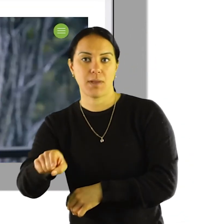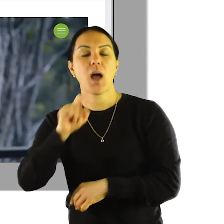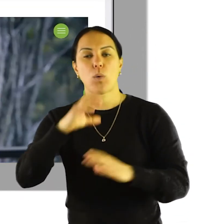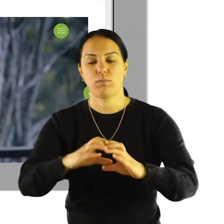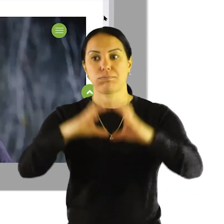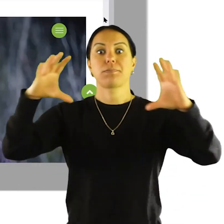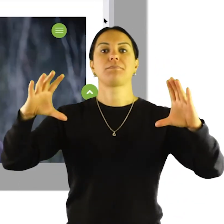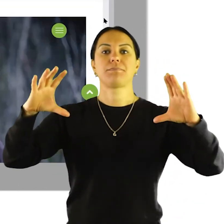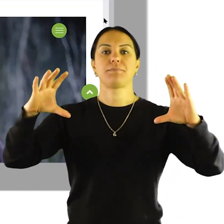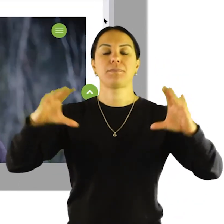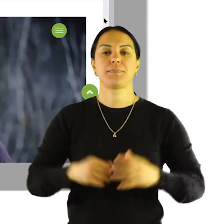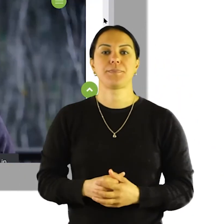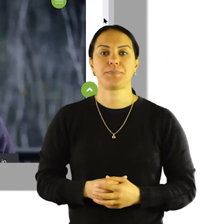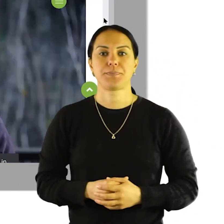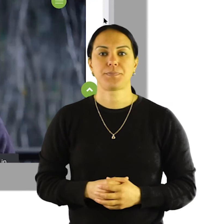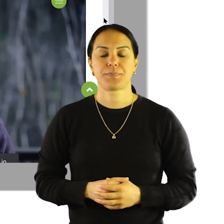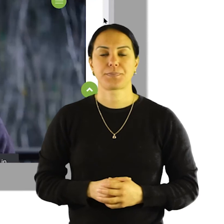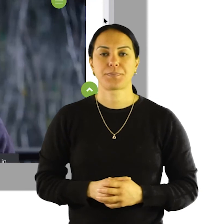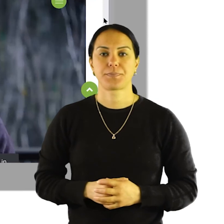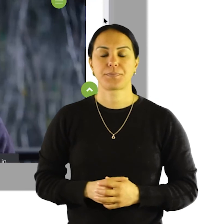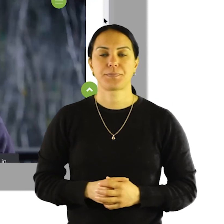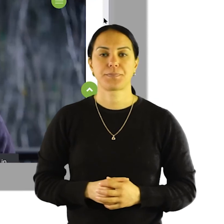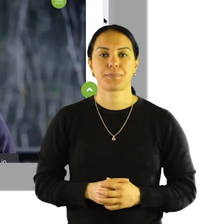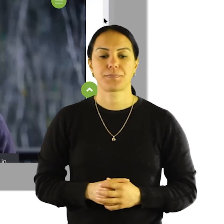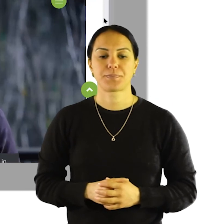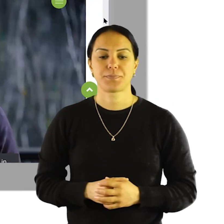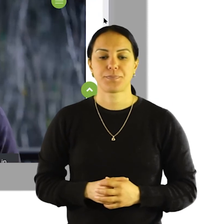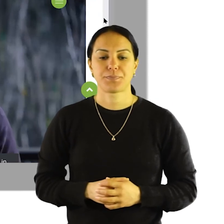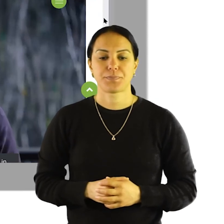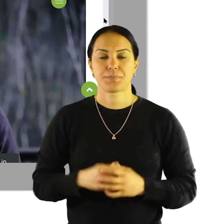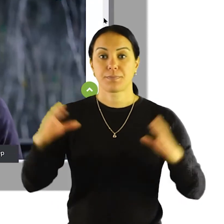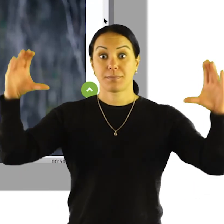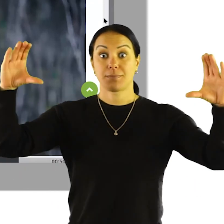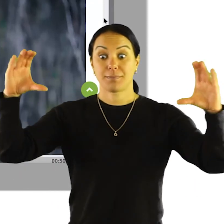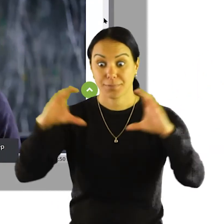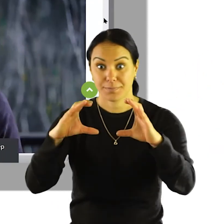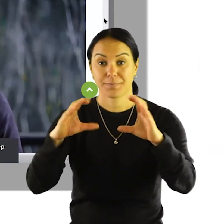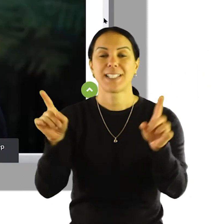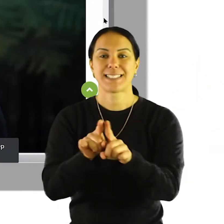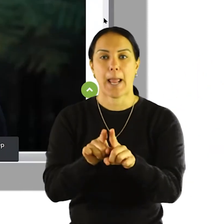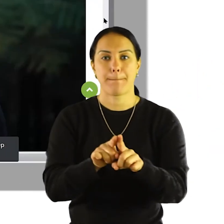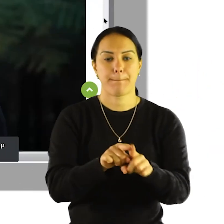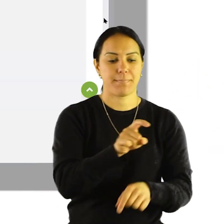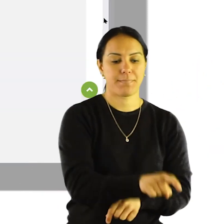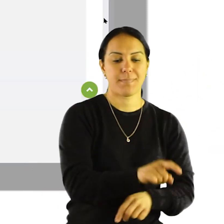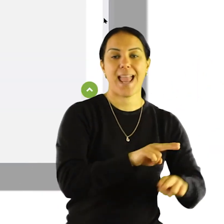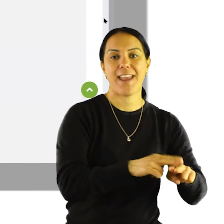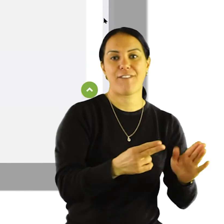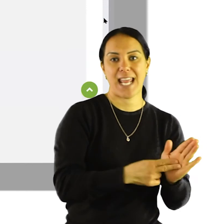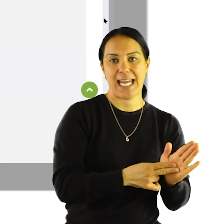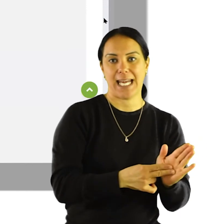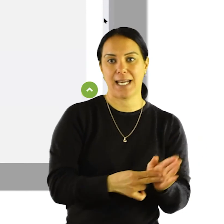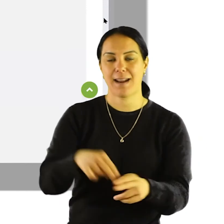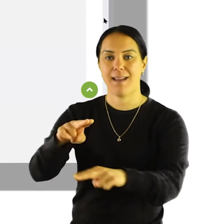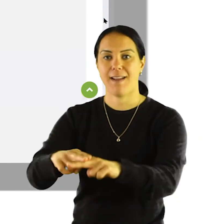jump the whole screen to the whole page for you. To reverse it and go back, you do the same thing. Press